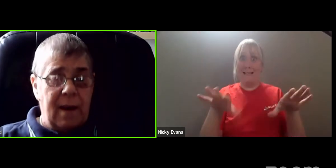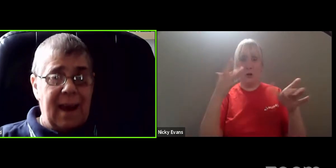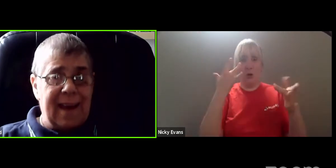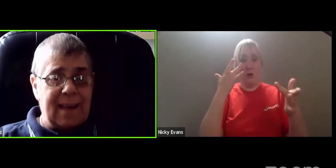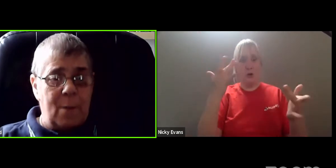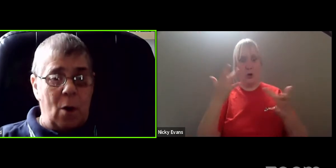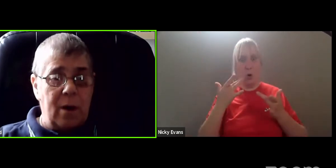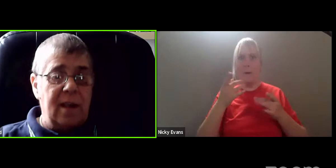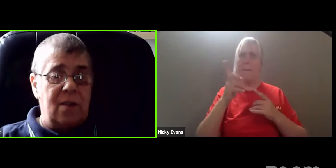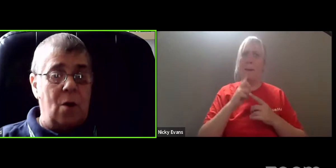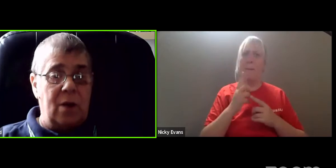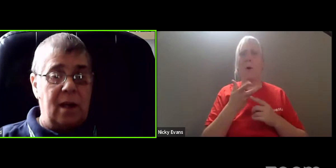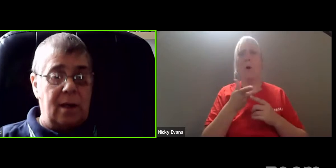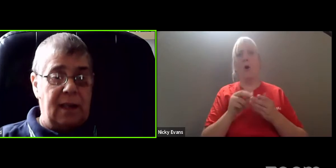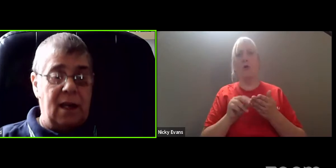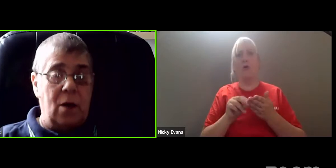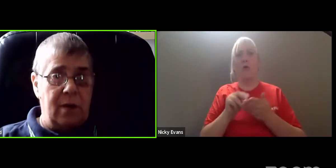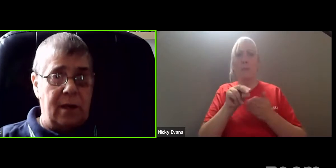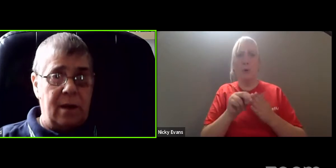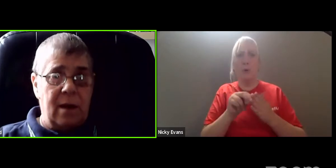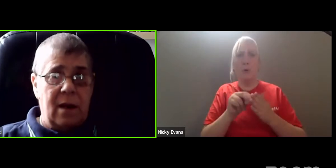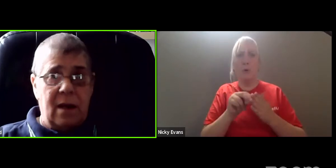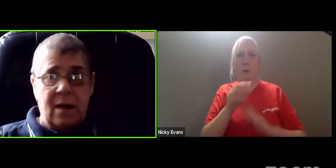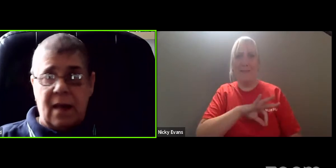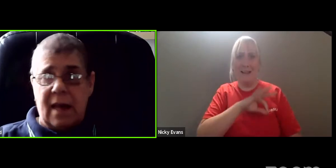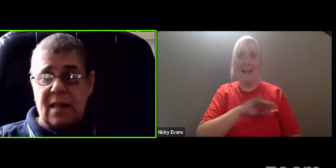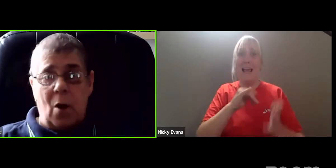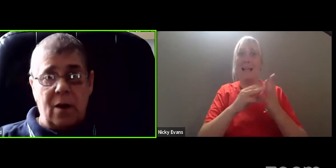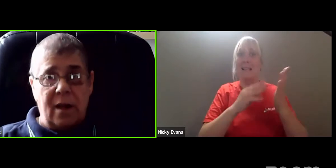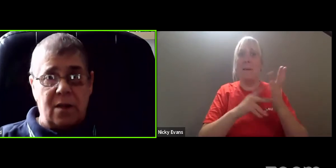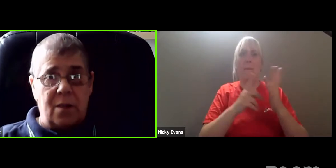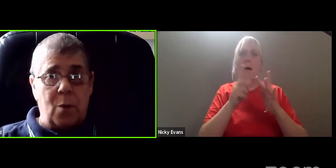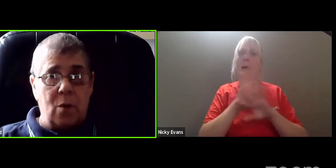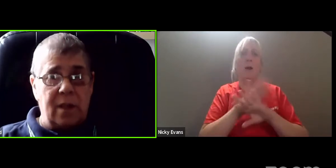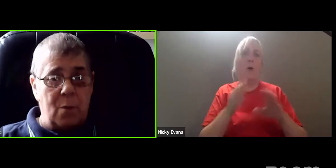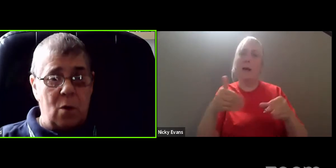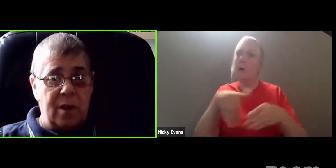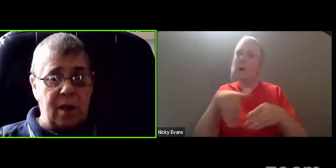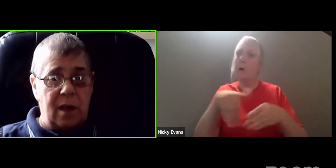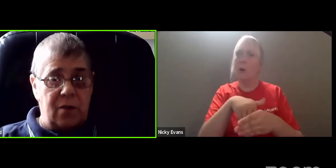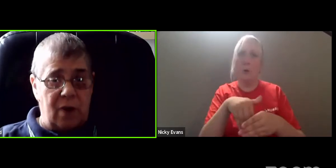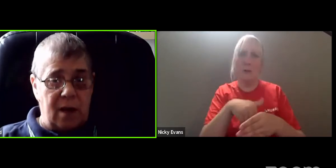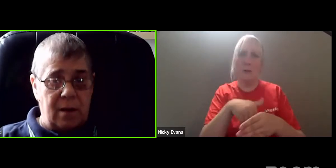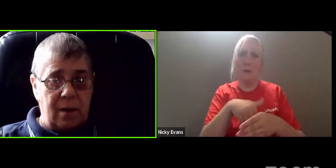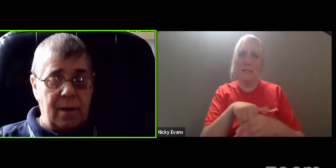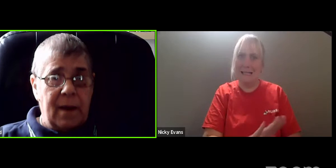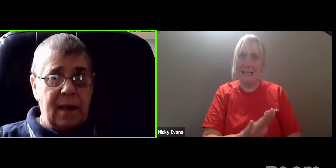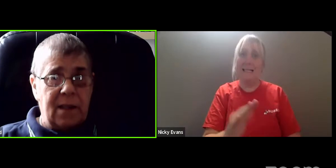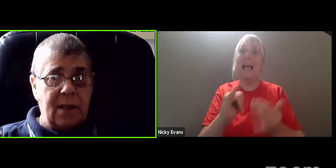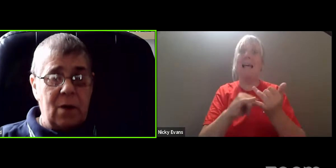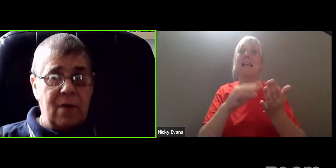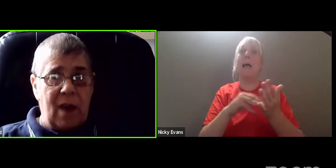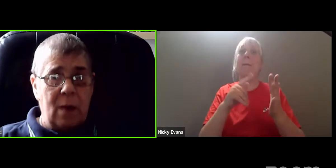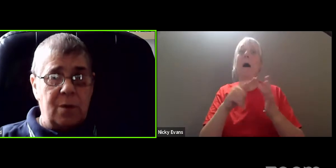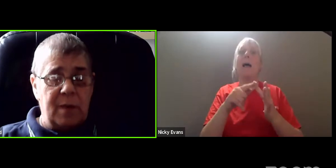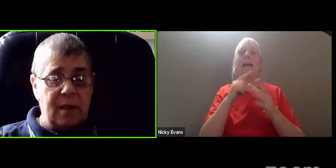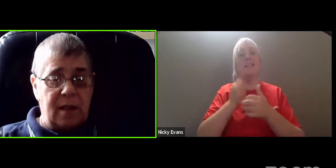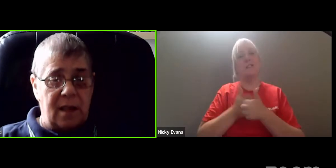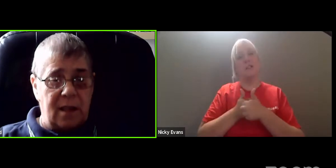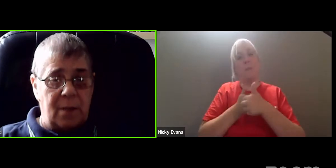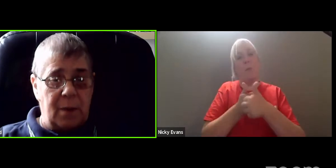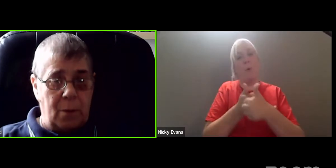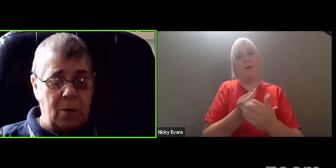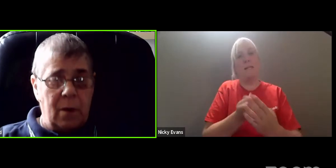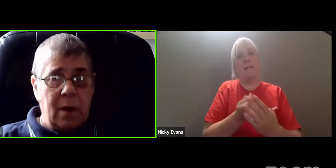benefits, SMI is not included. SMI is a supported mortgage interest. It's only available to